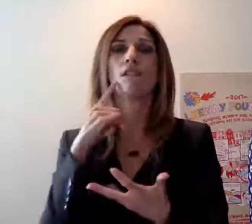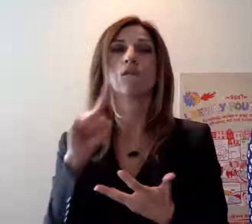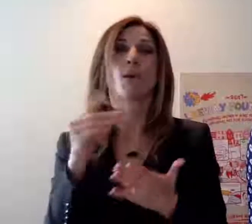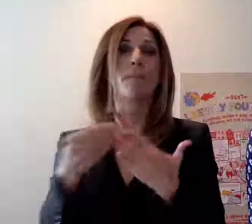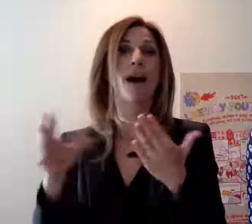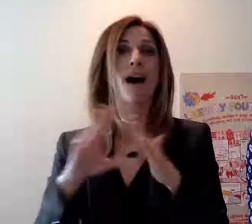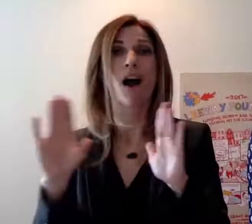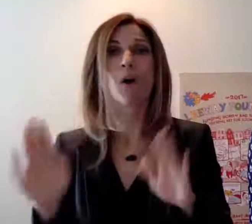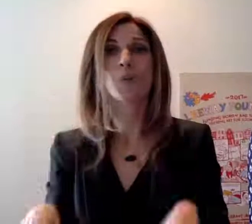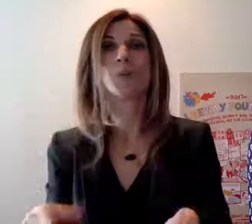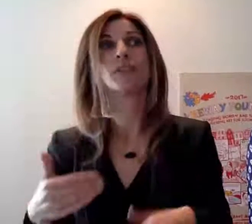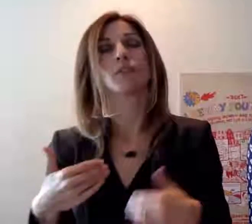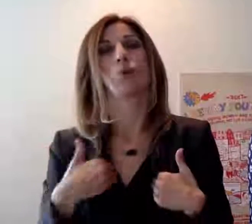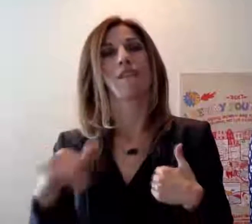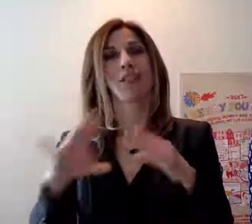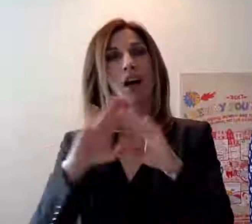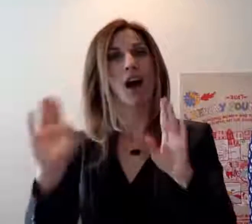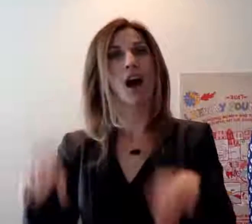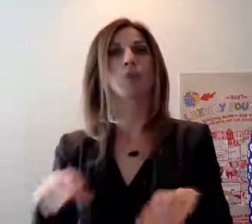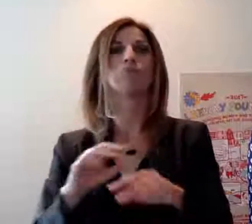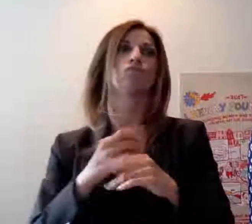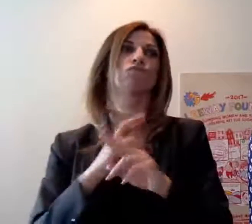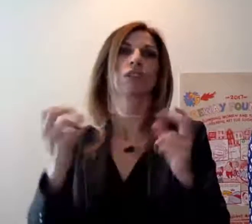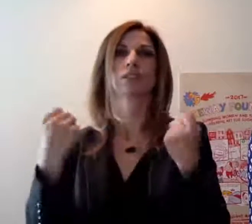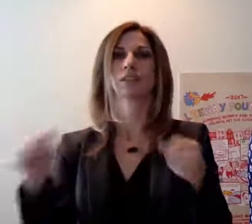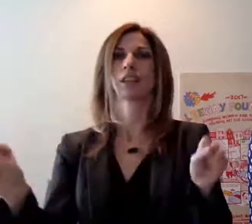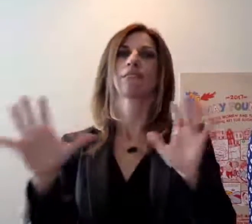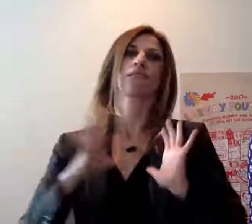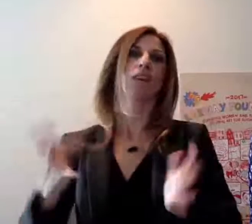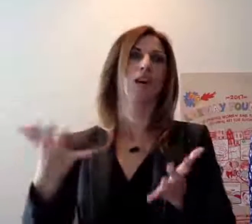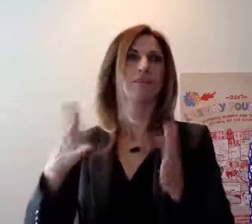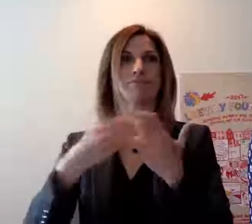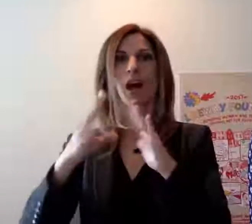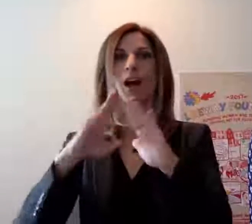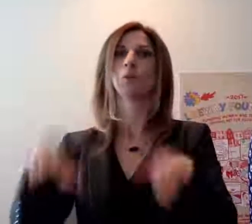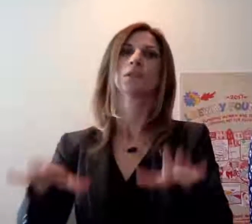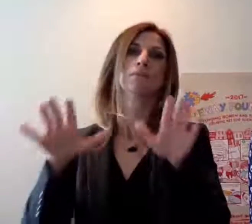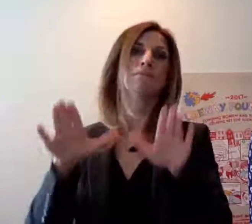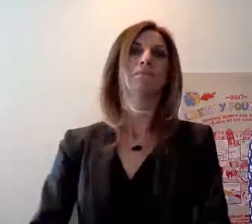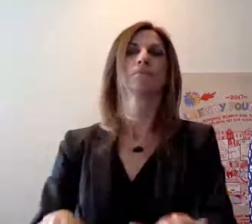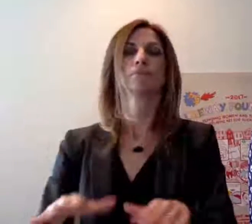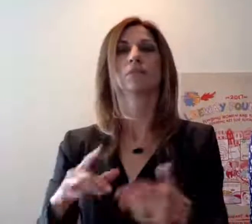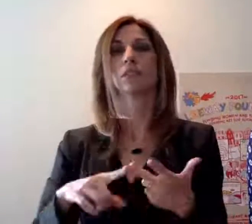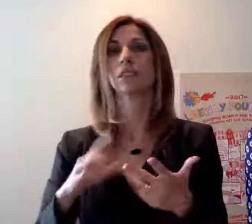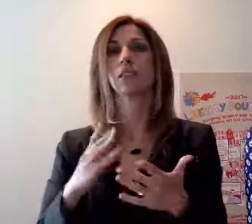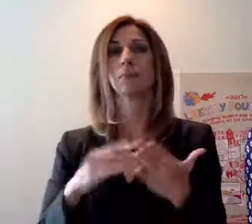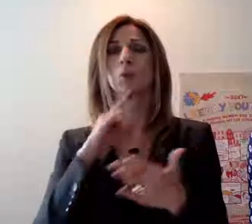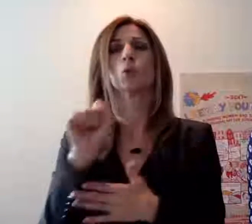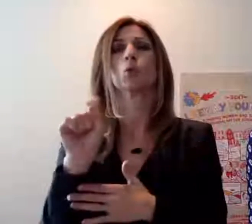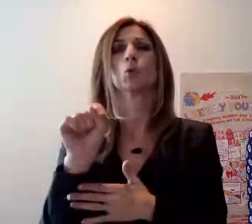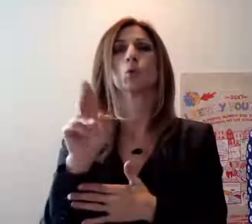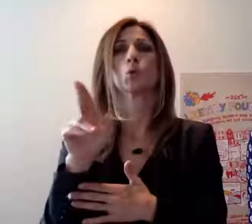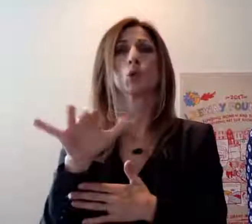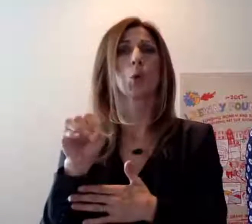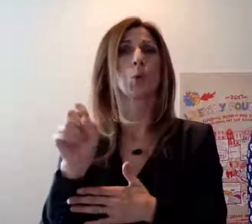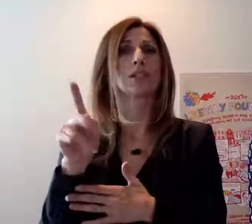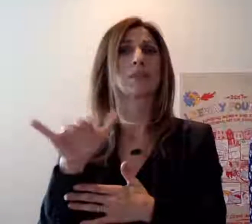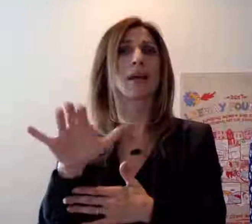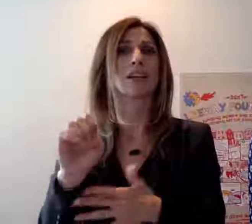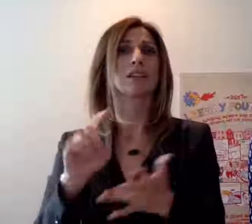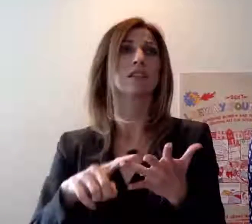a house, to have that housing security. Someone's used it for a studio space, to